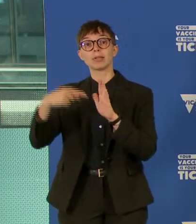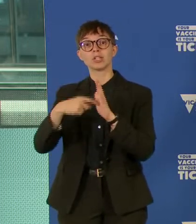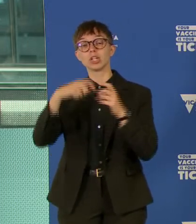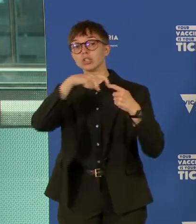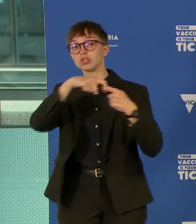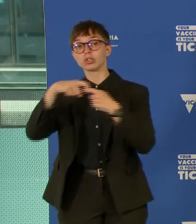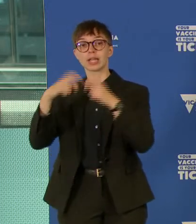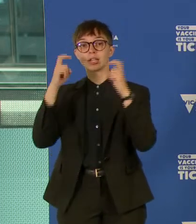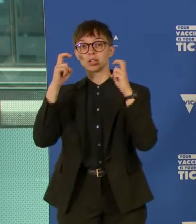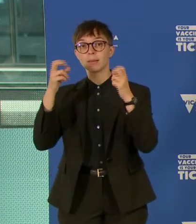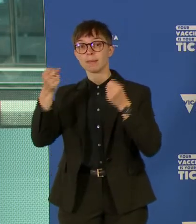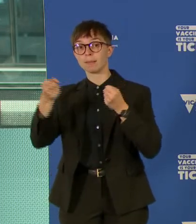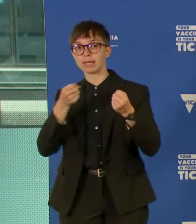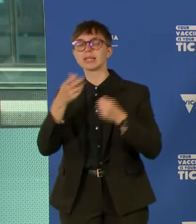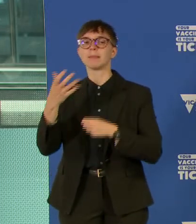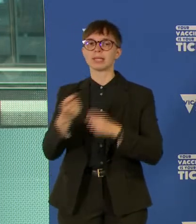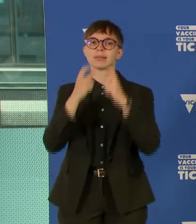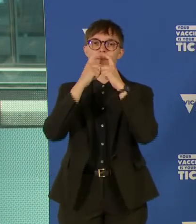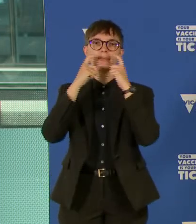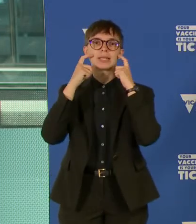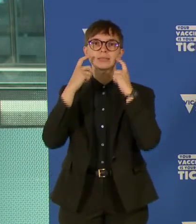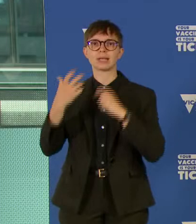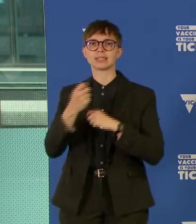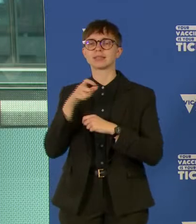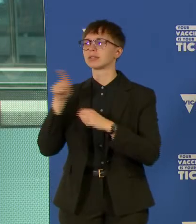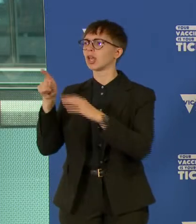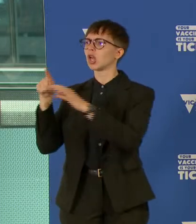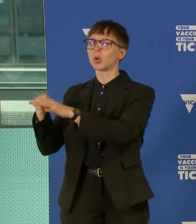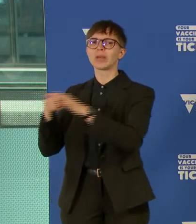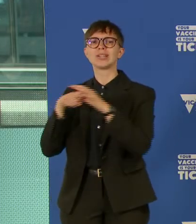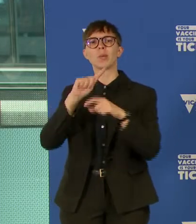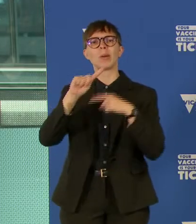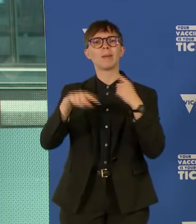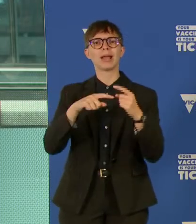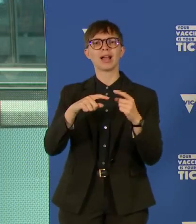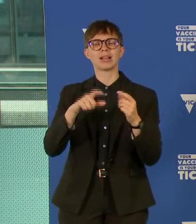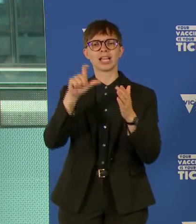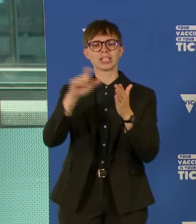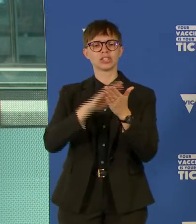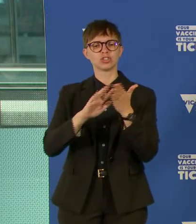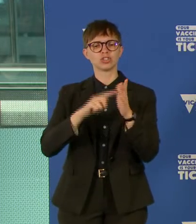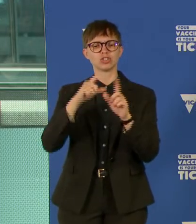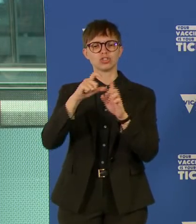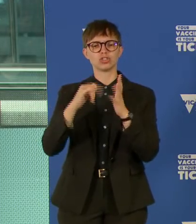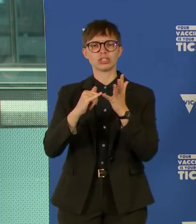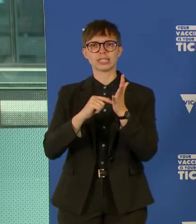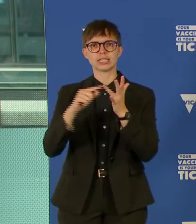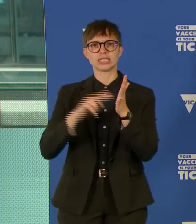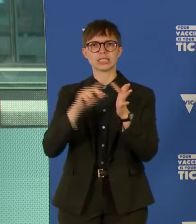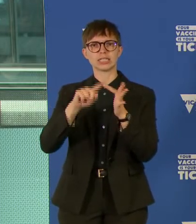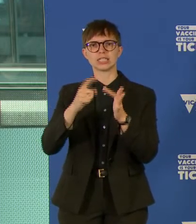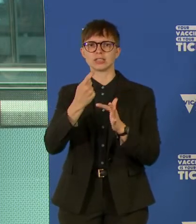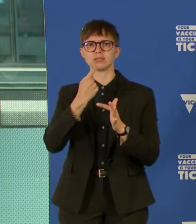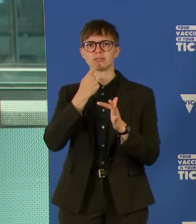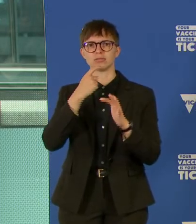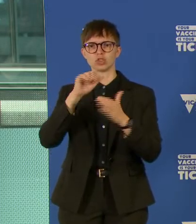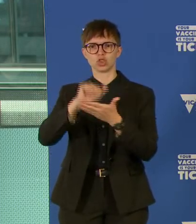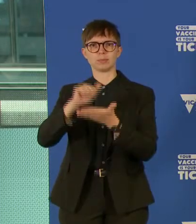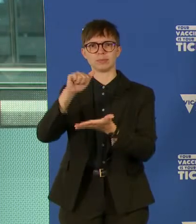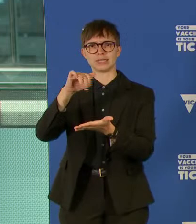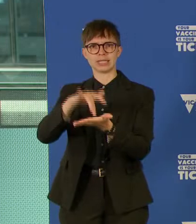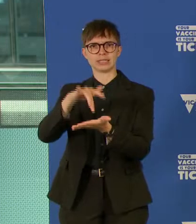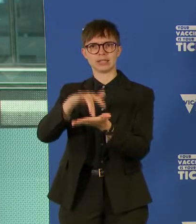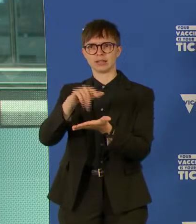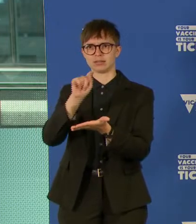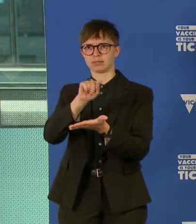people going lots of different places and getting them together. I mean, the requirement for airlines was a national decision, and AHPPC